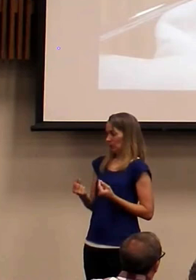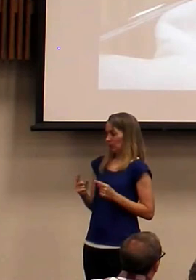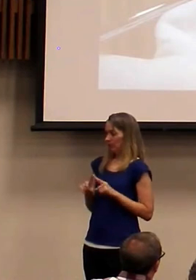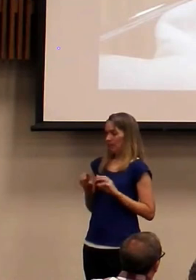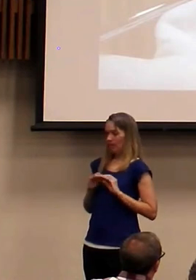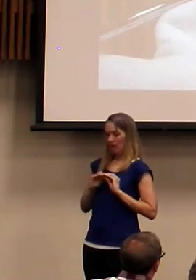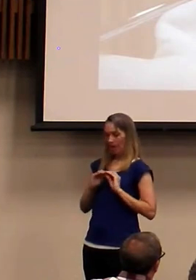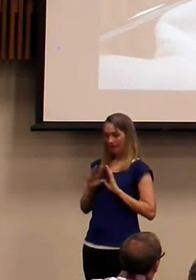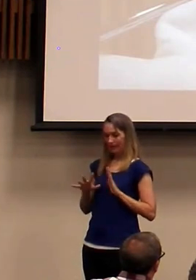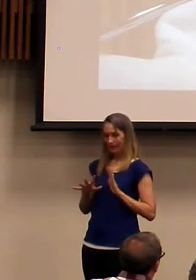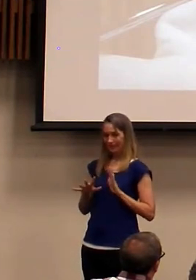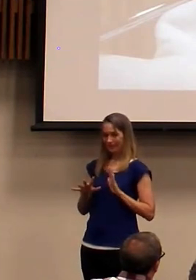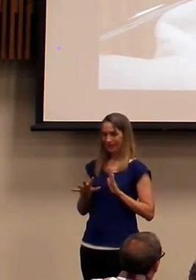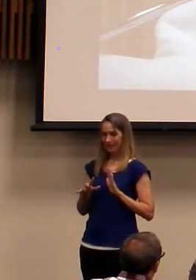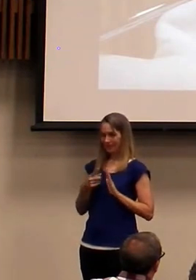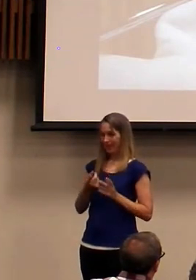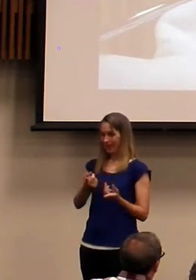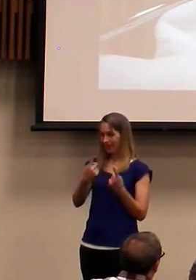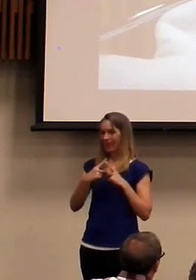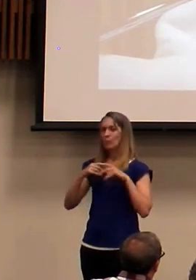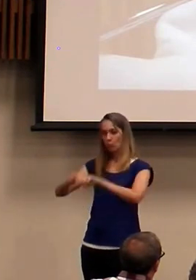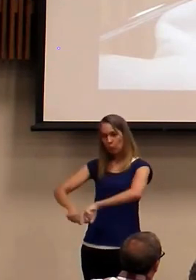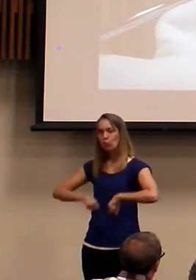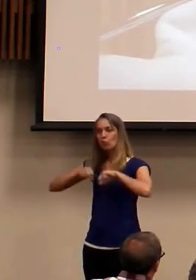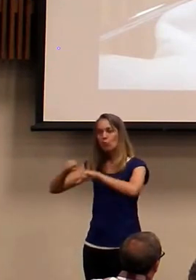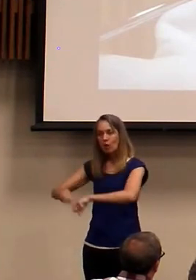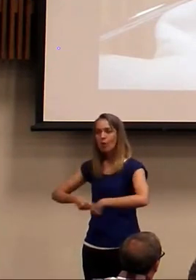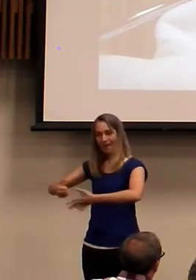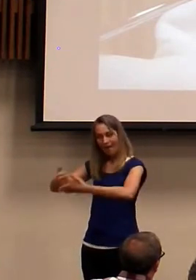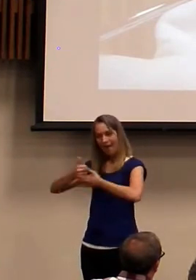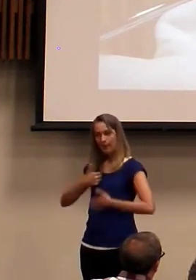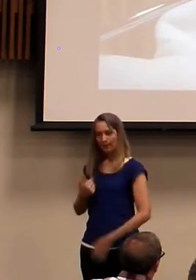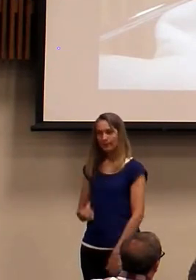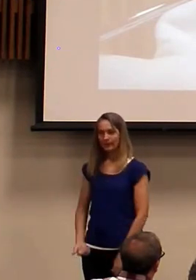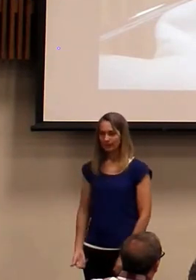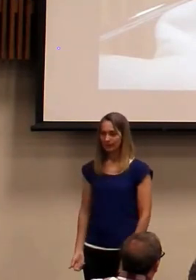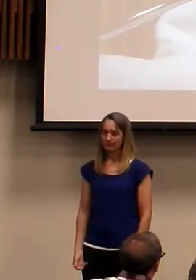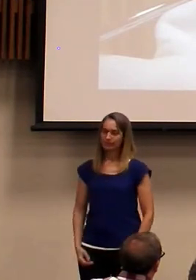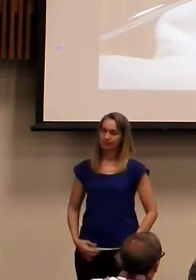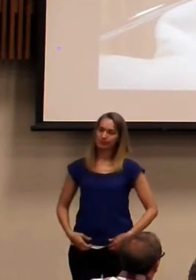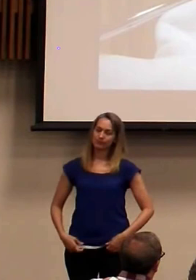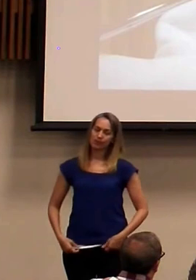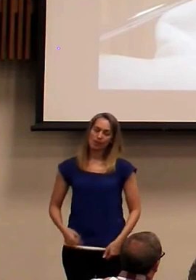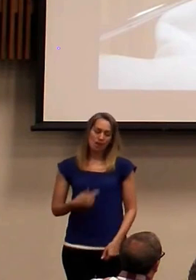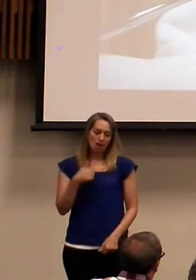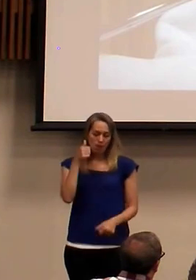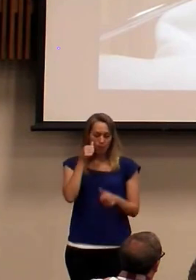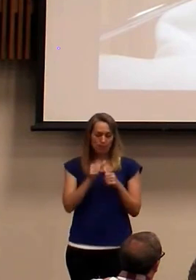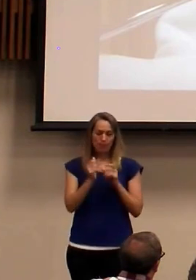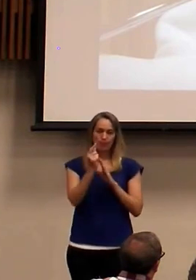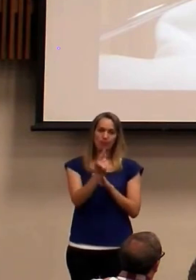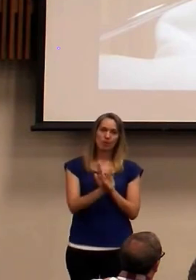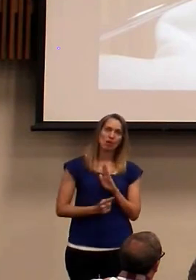as they came to row through it with me. I remember the long